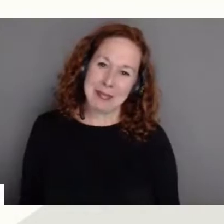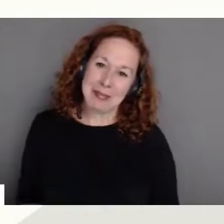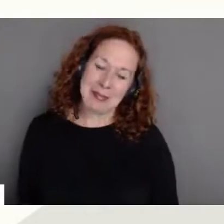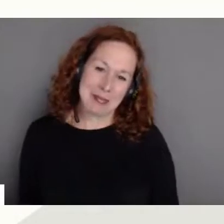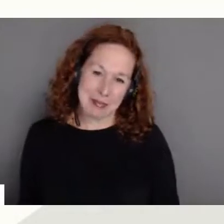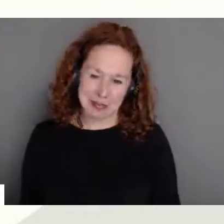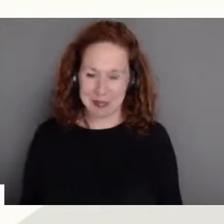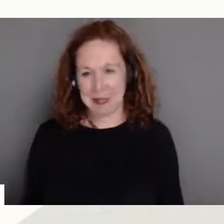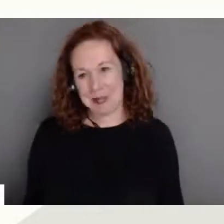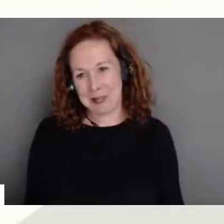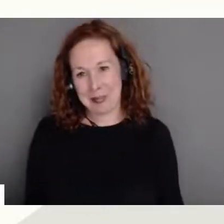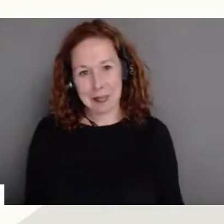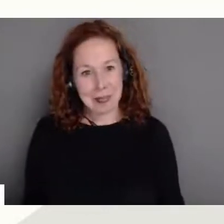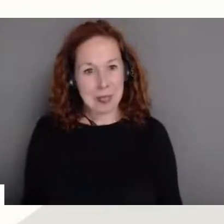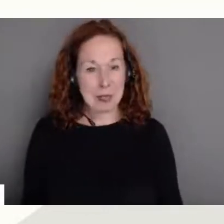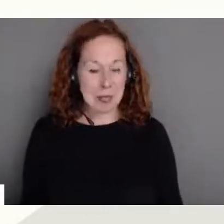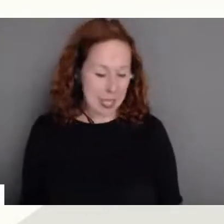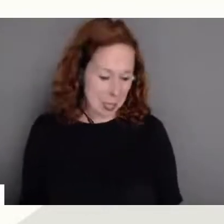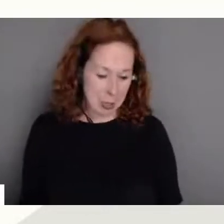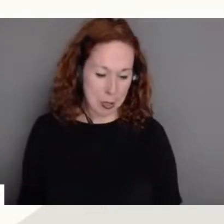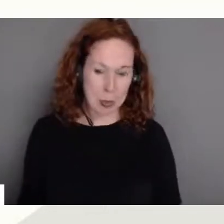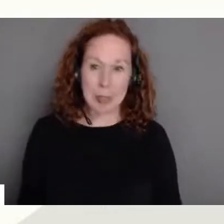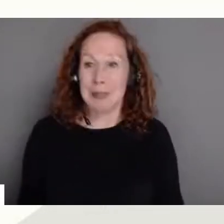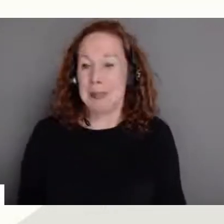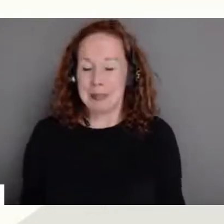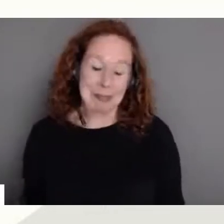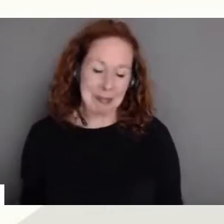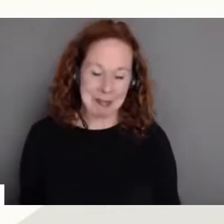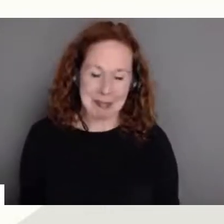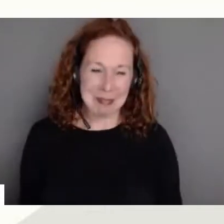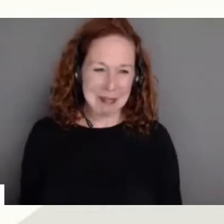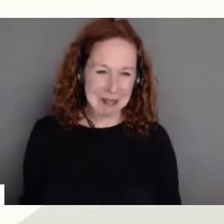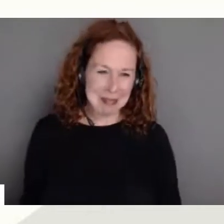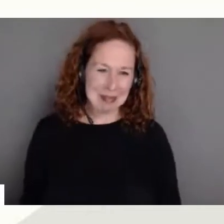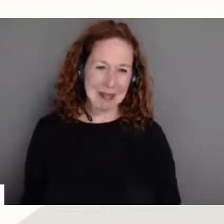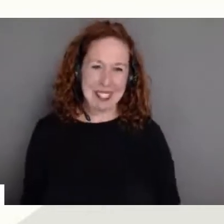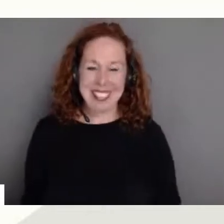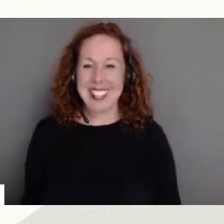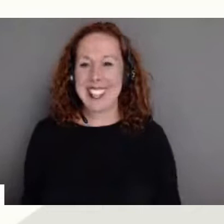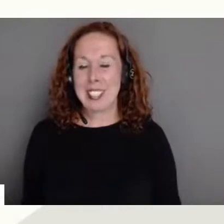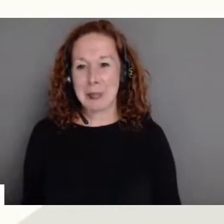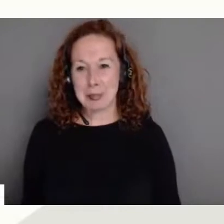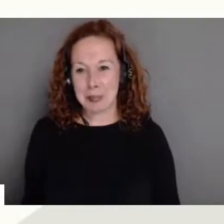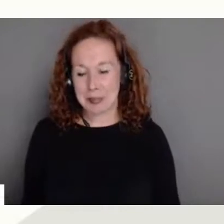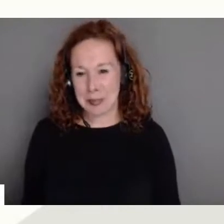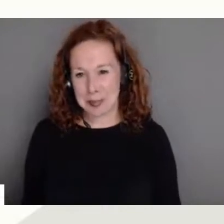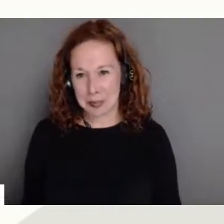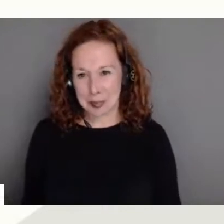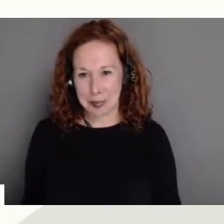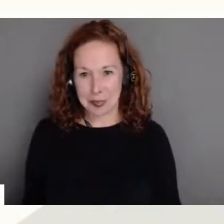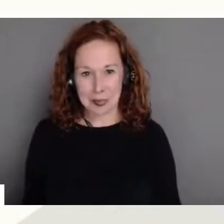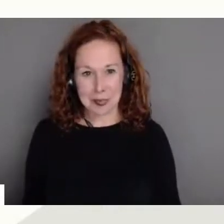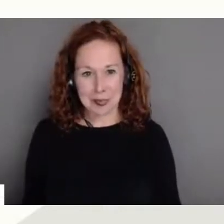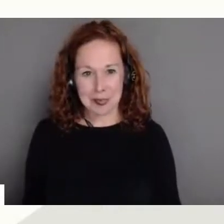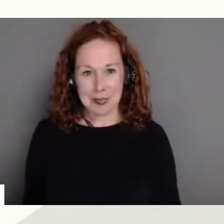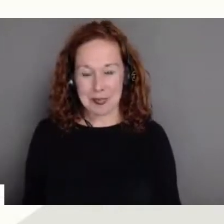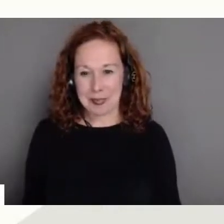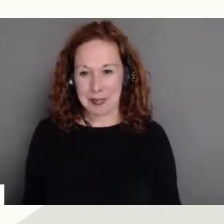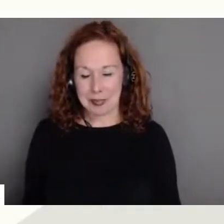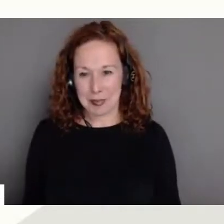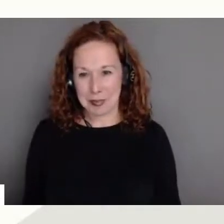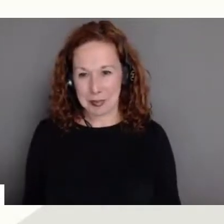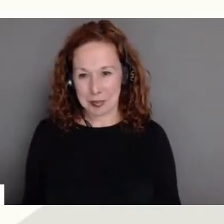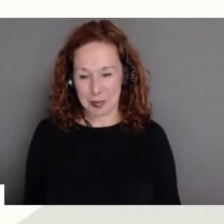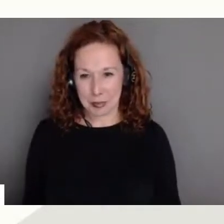say? I adore you. So, thank Feelings you for mutual. thank you, and thank you for being on the show. So where I want to